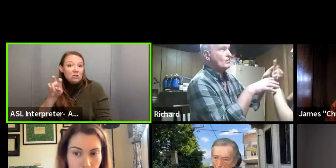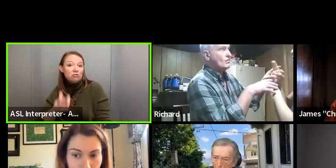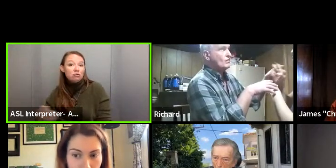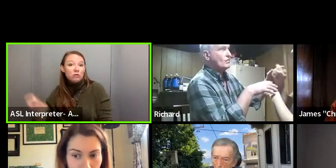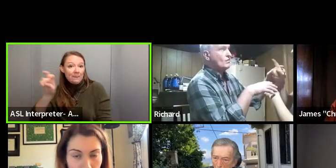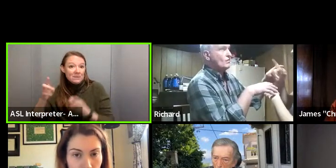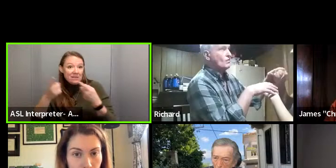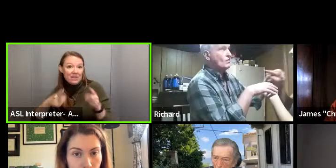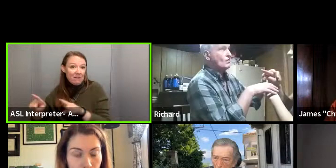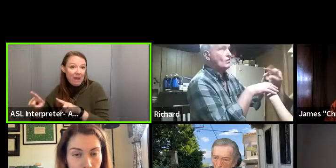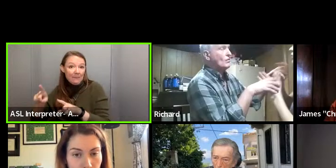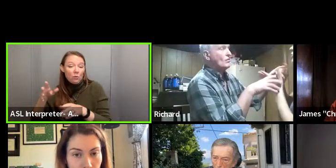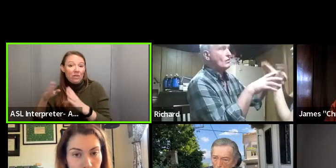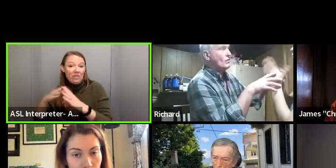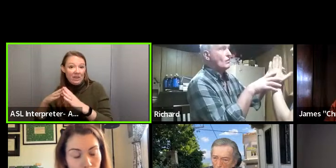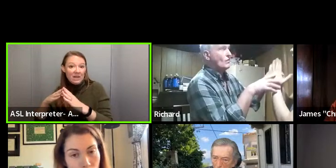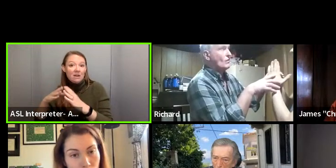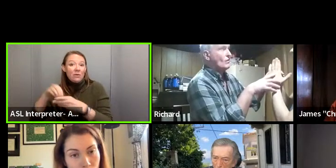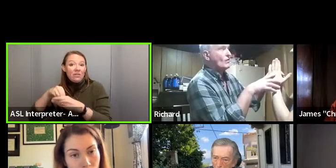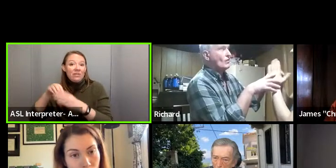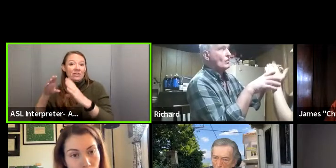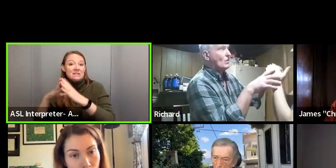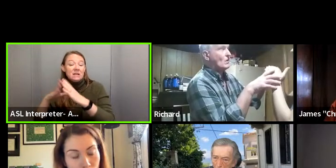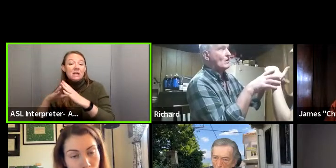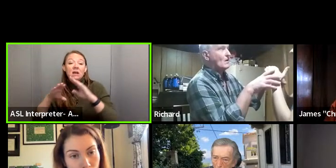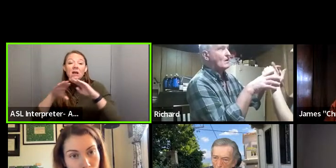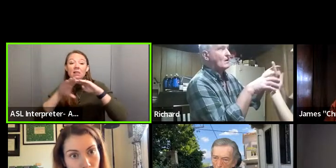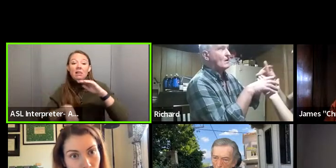So we're looking at a less than 1%